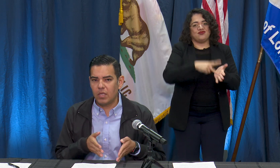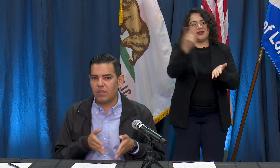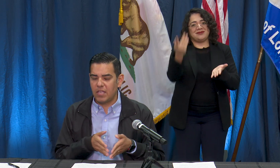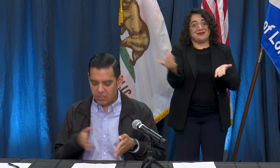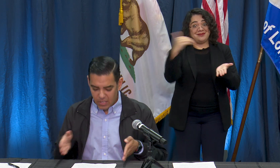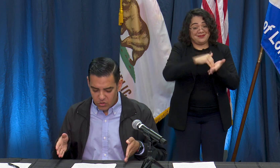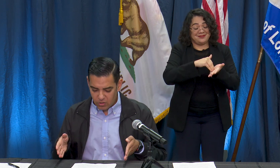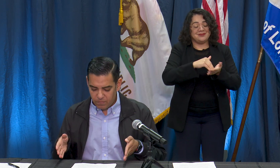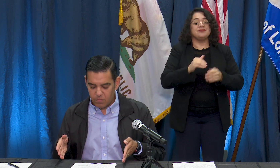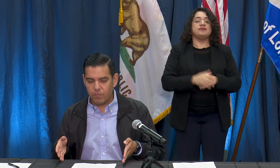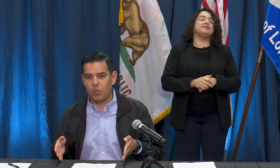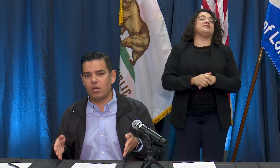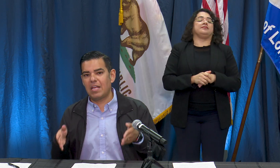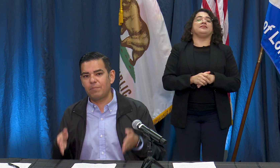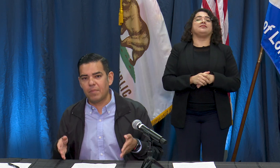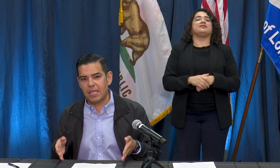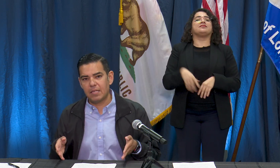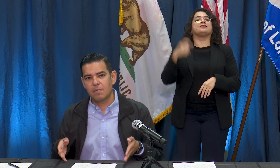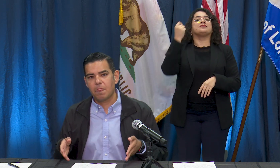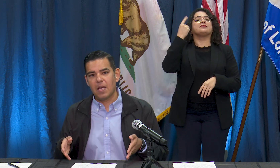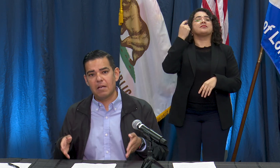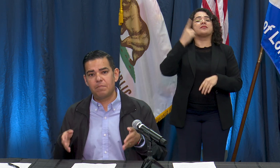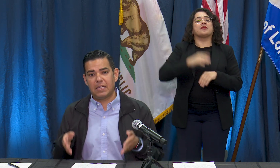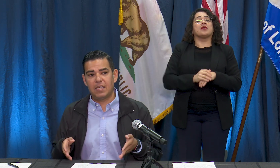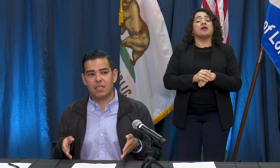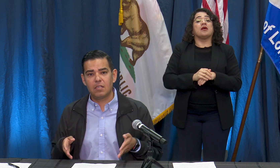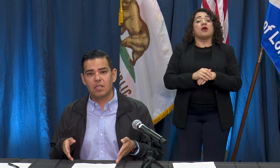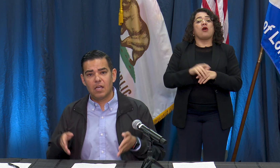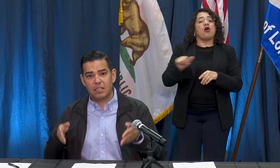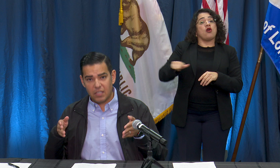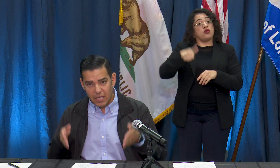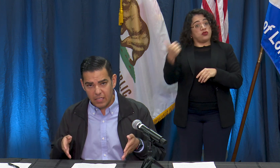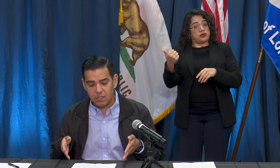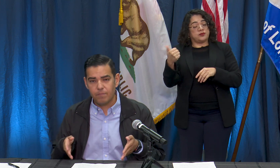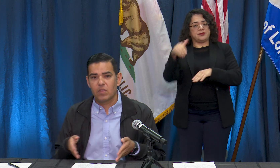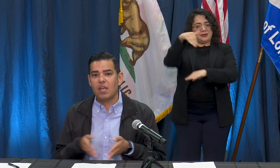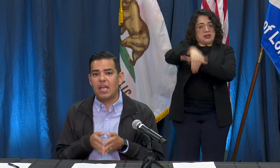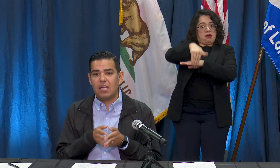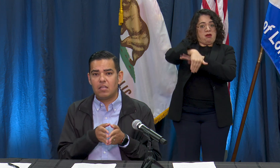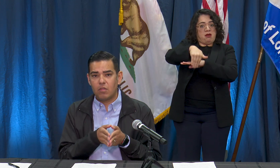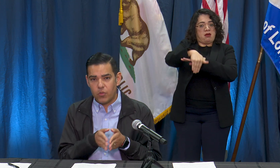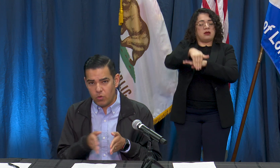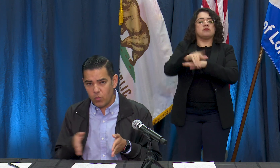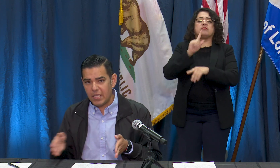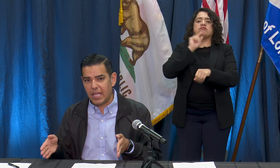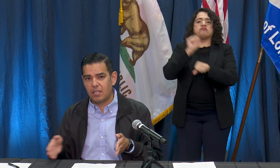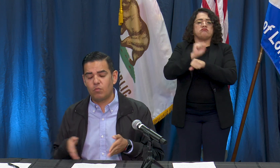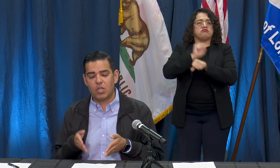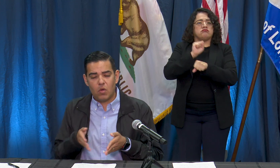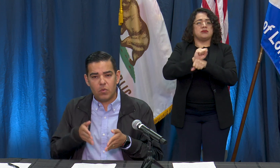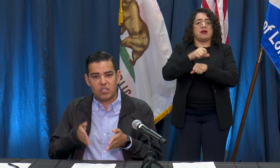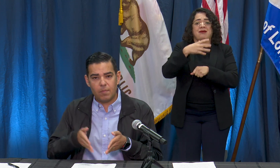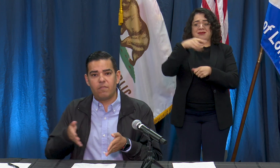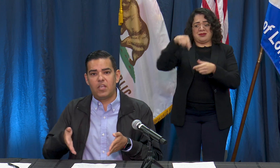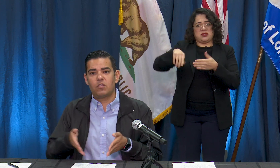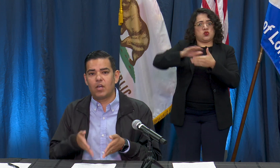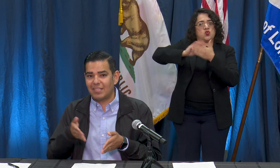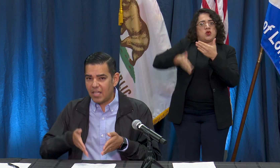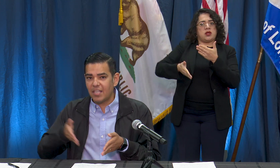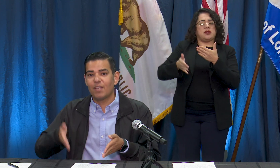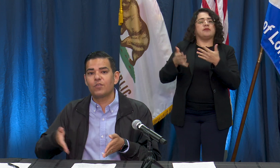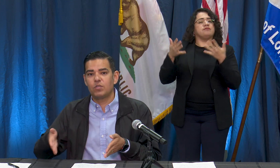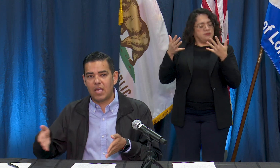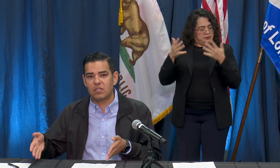are we doing the extension, but we are implementing beginning tonight and through the weekend, and we know some of these